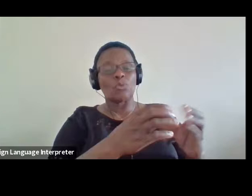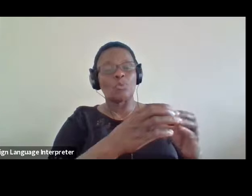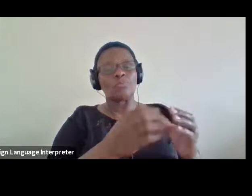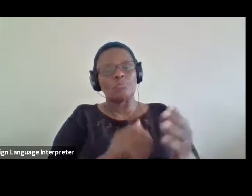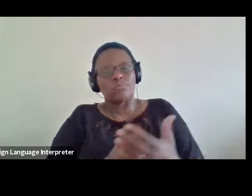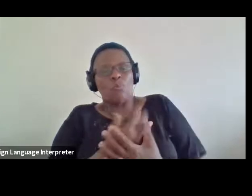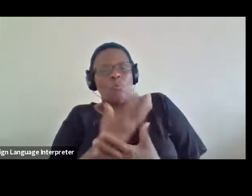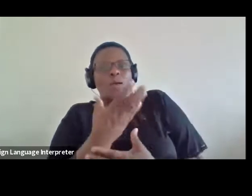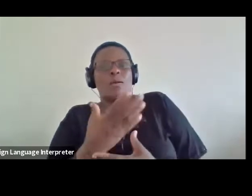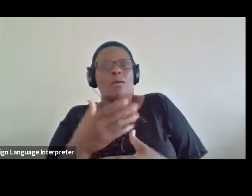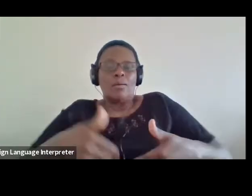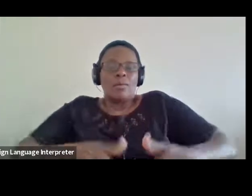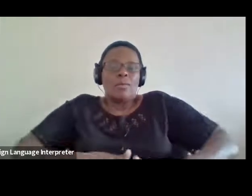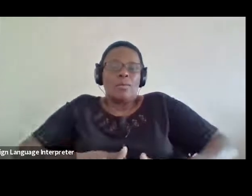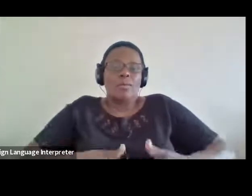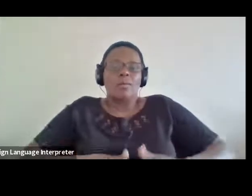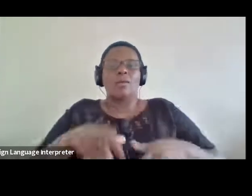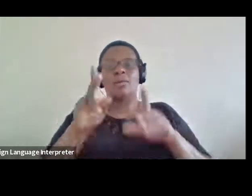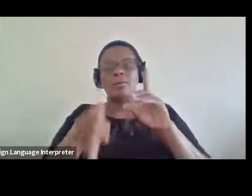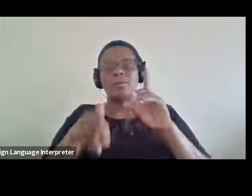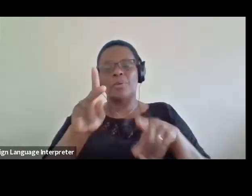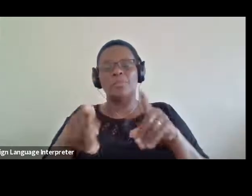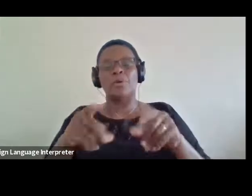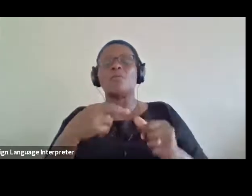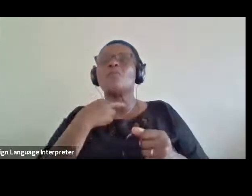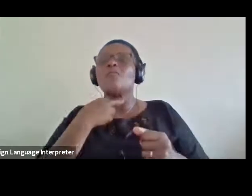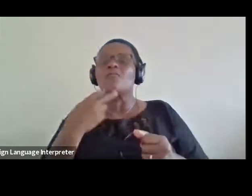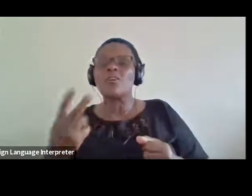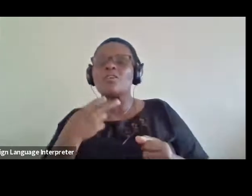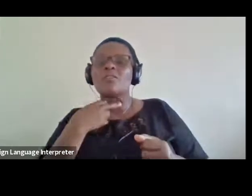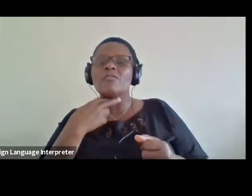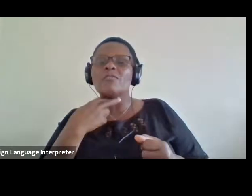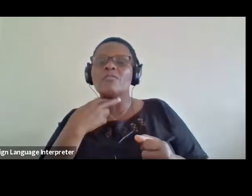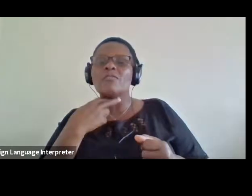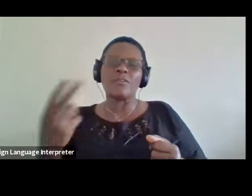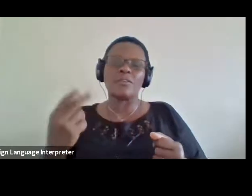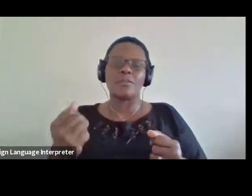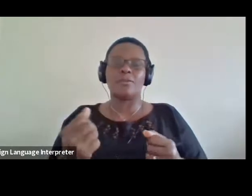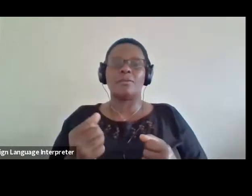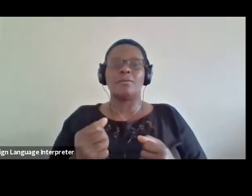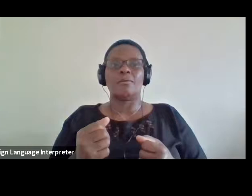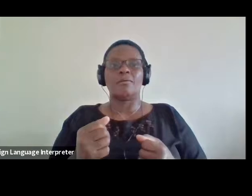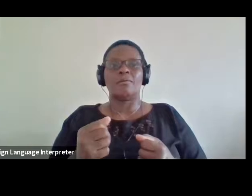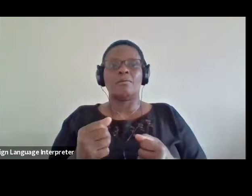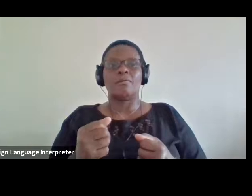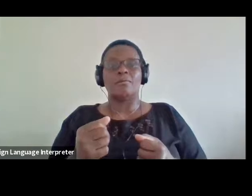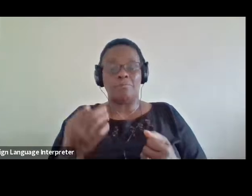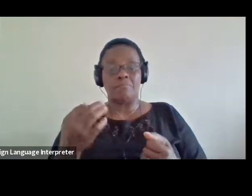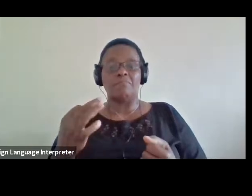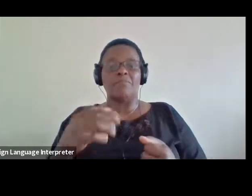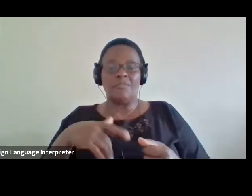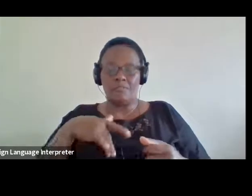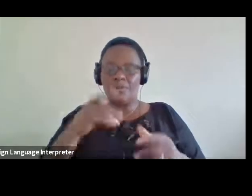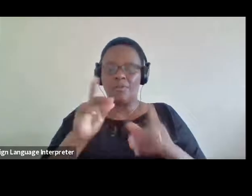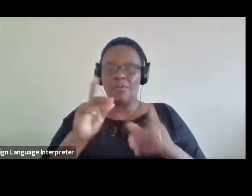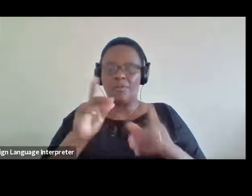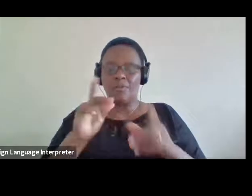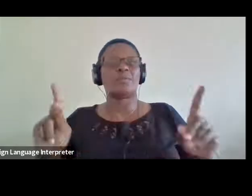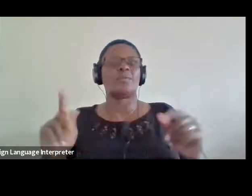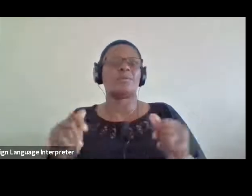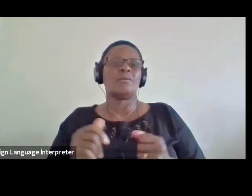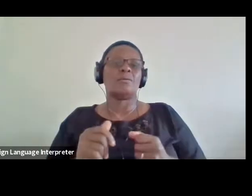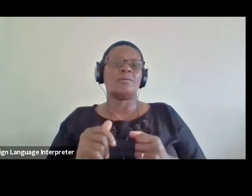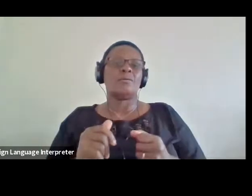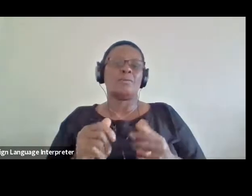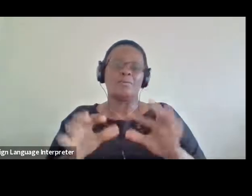to find their voice in whatever form they can, whatever they feel comfortable with, whether it's online or